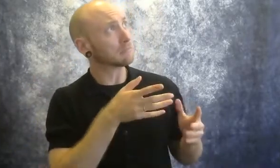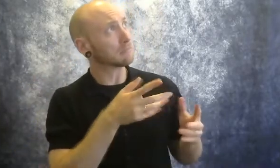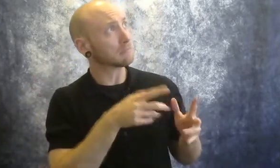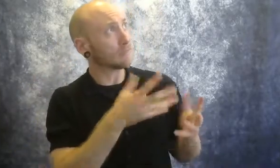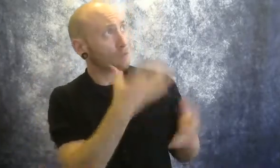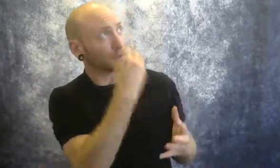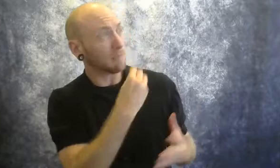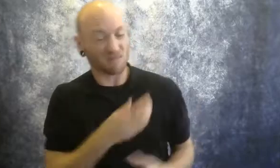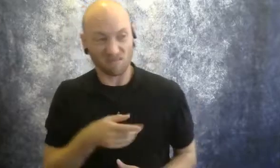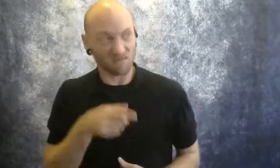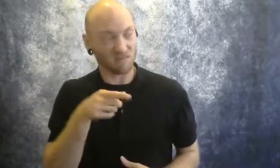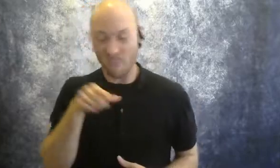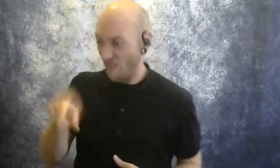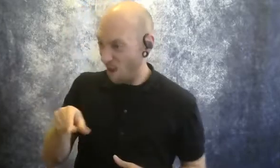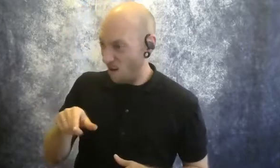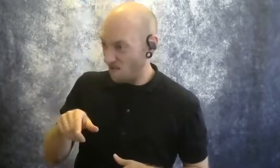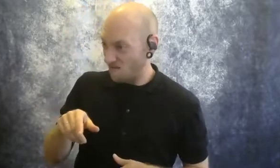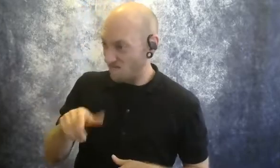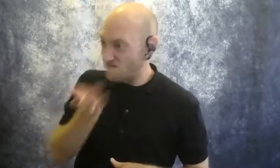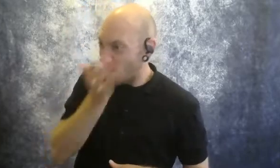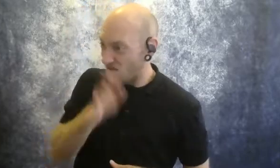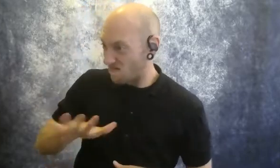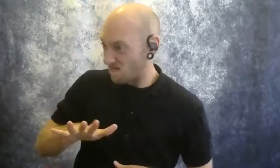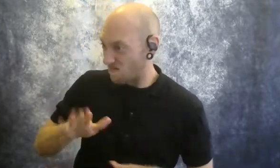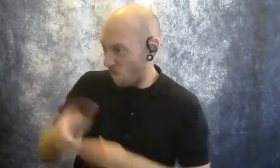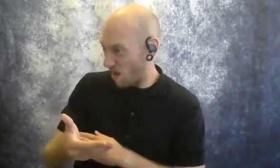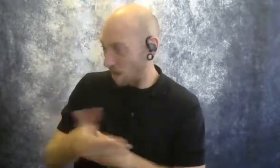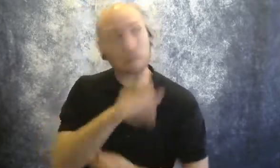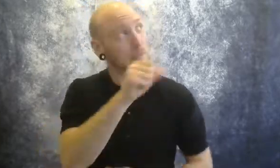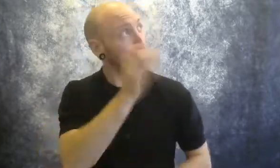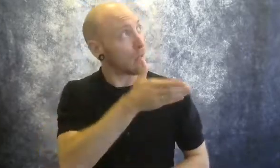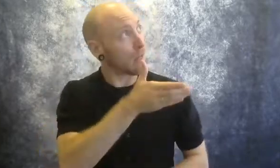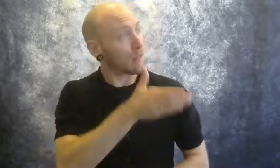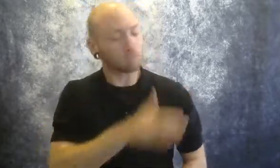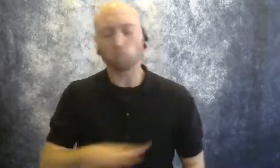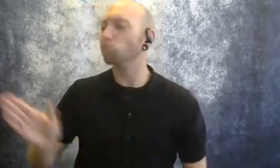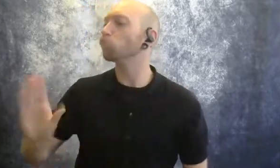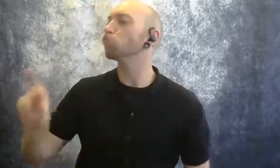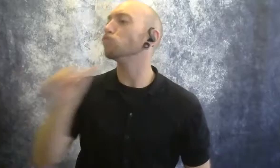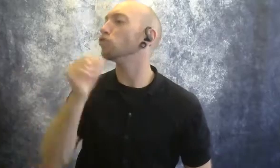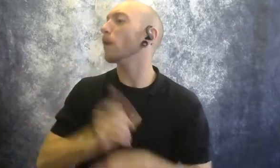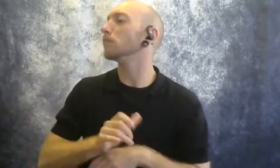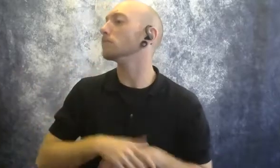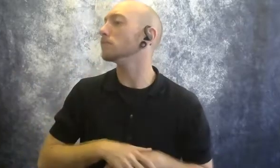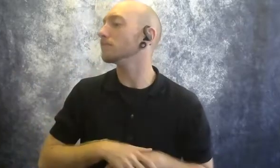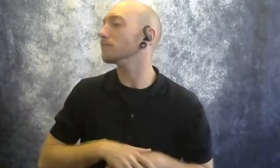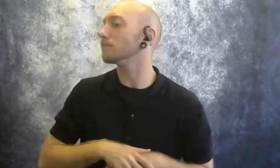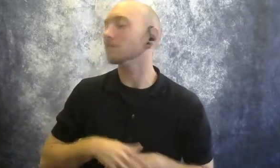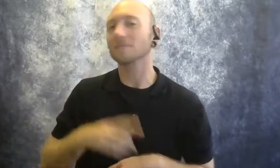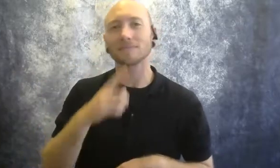I'm going to sleep. And she said, "There? All night?" He said, "Yes, ma'am." She said, "Not